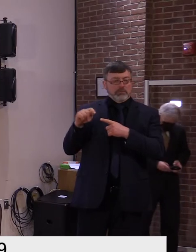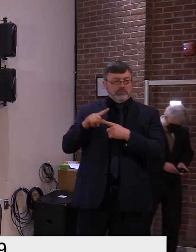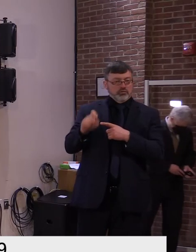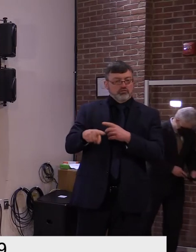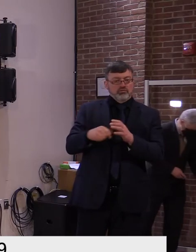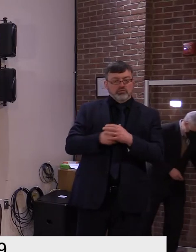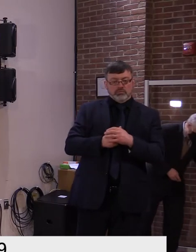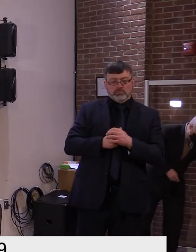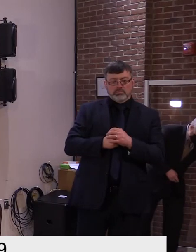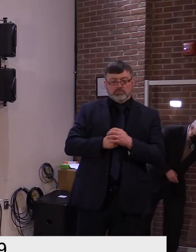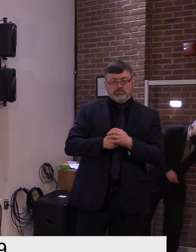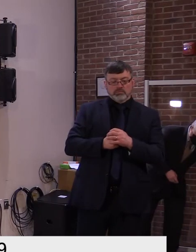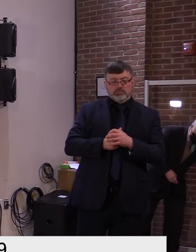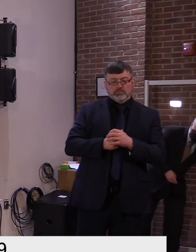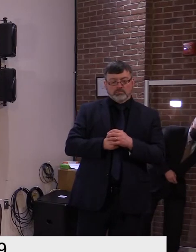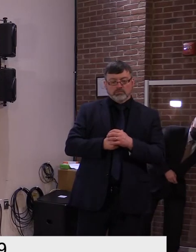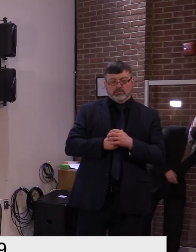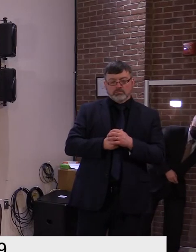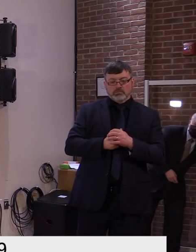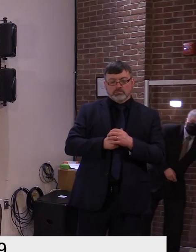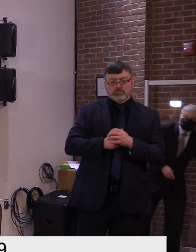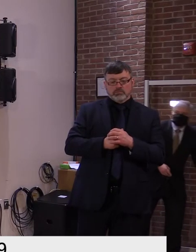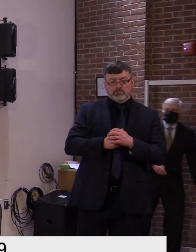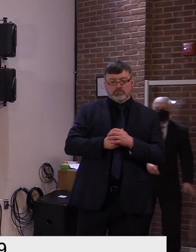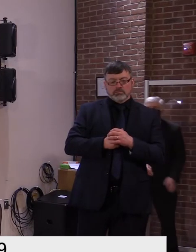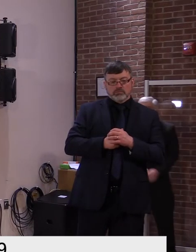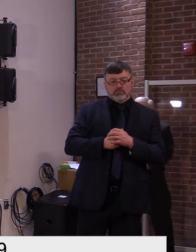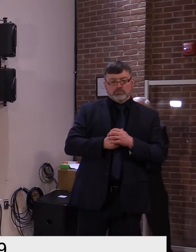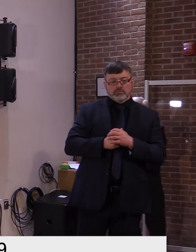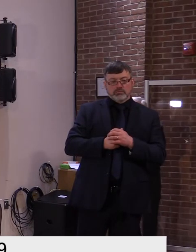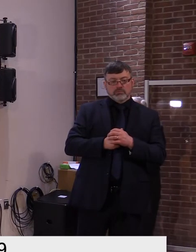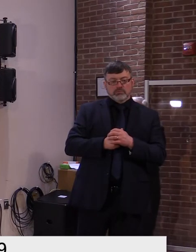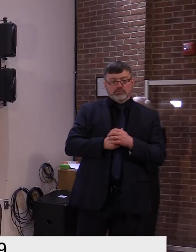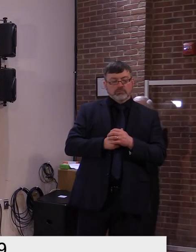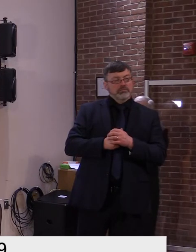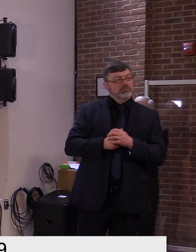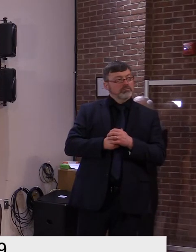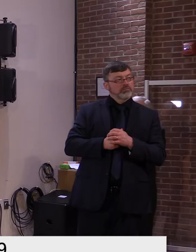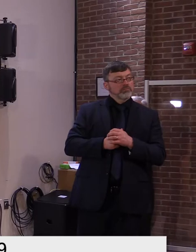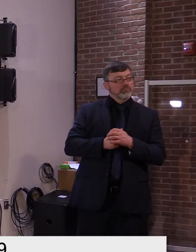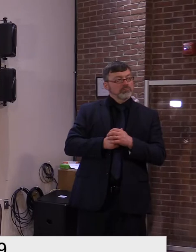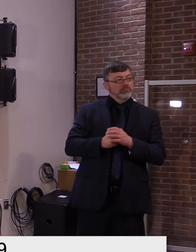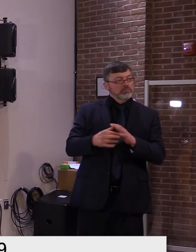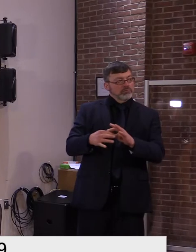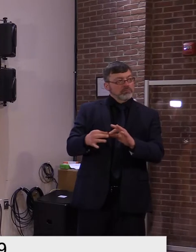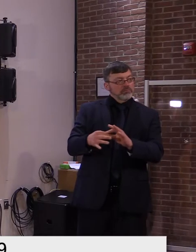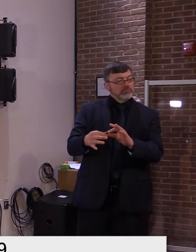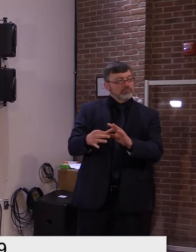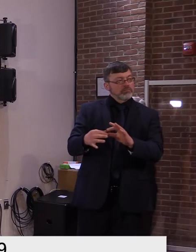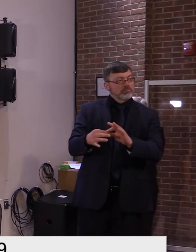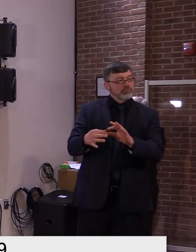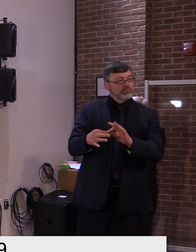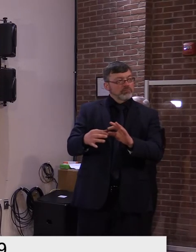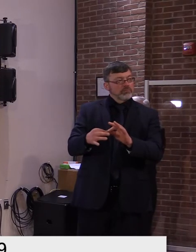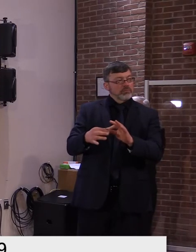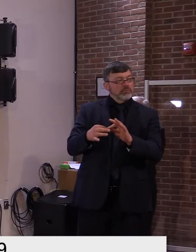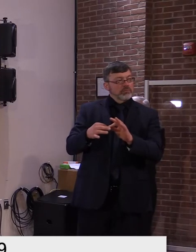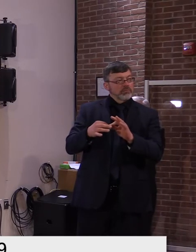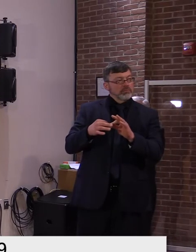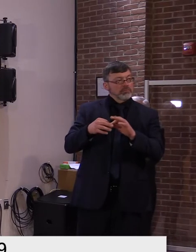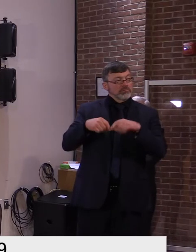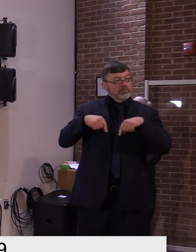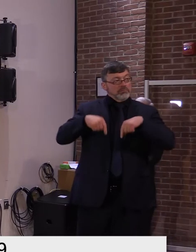per 100,000 people for each state, I'm wondering if the federal government explains to you why states like